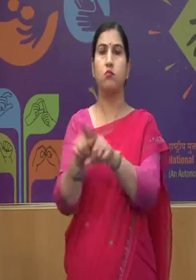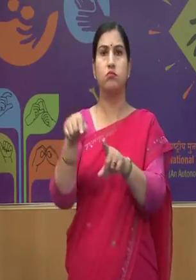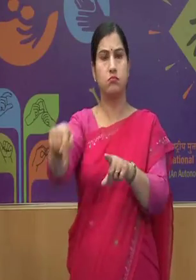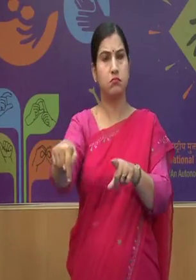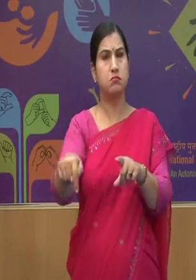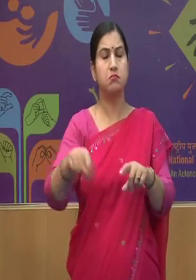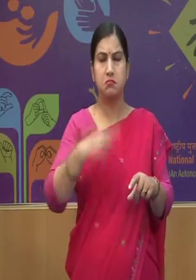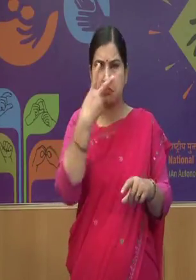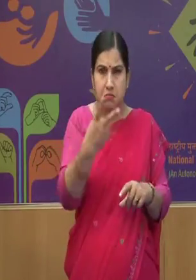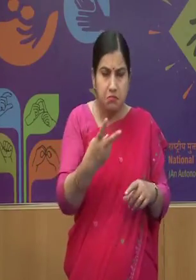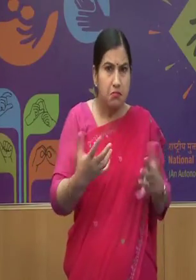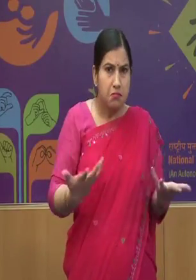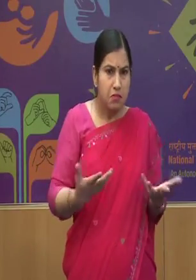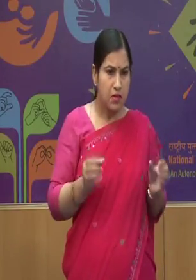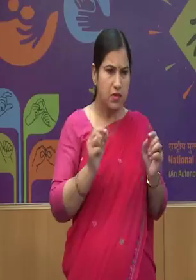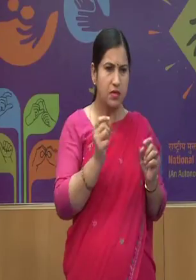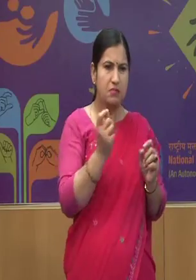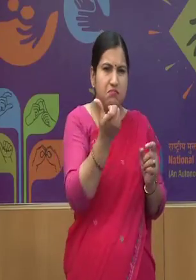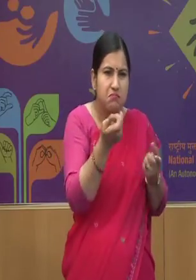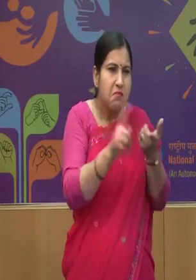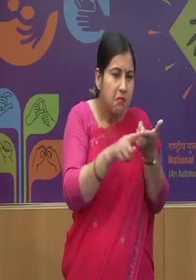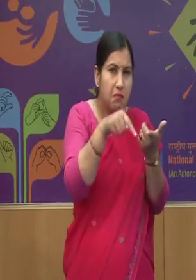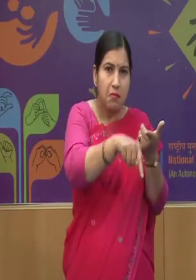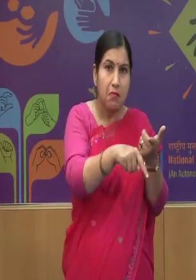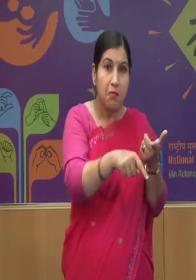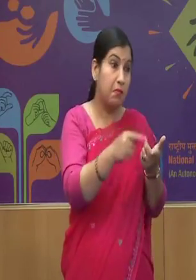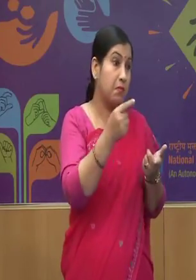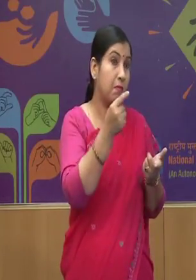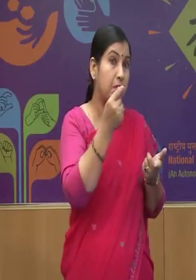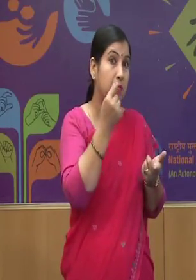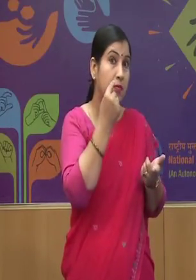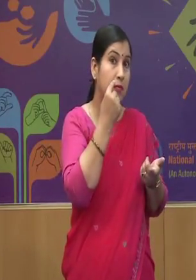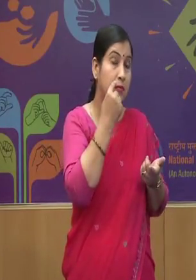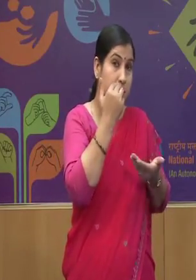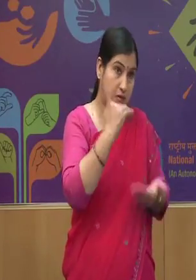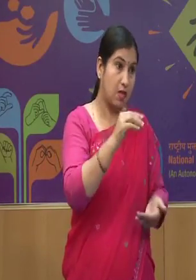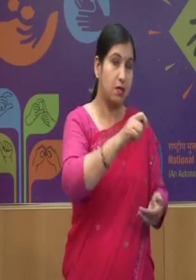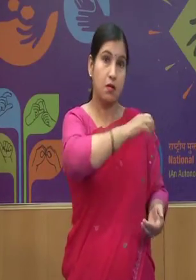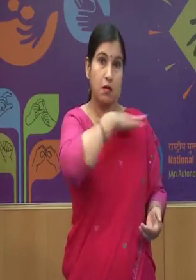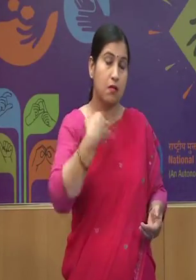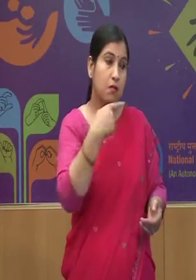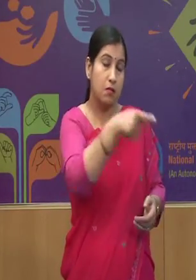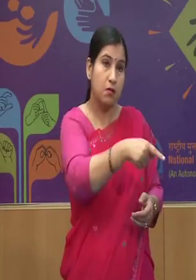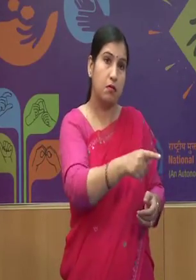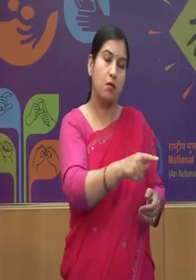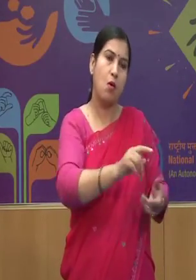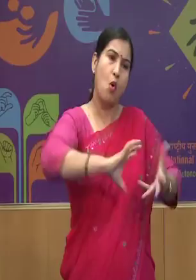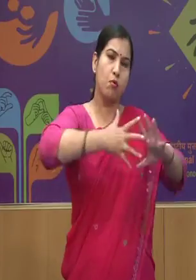thus we see that a small incident became the cause of the First World War.